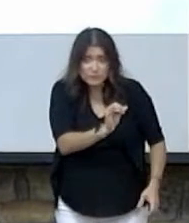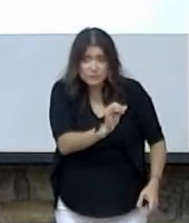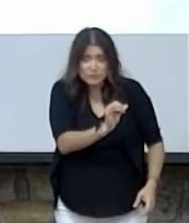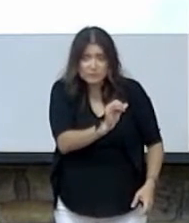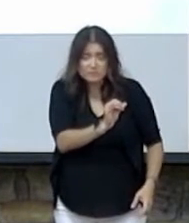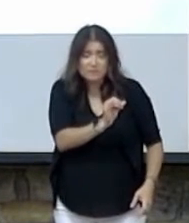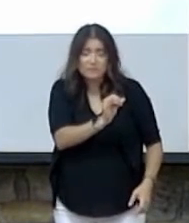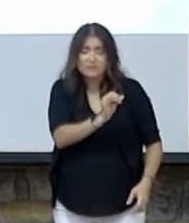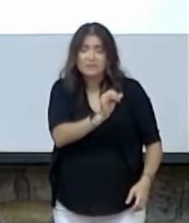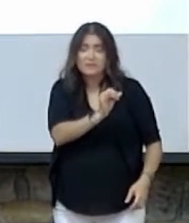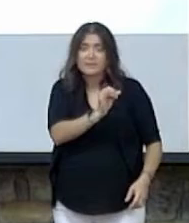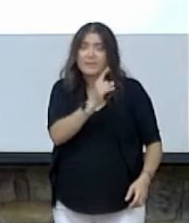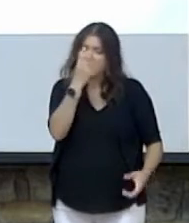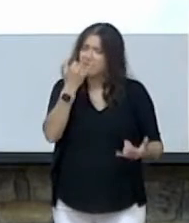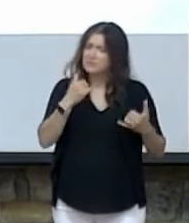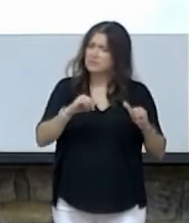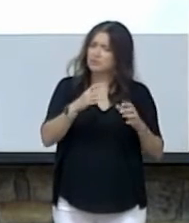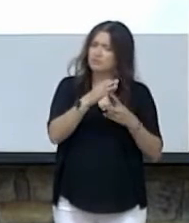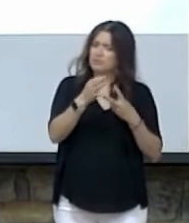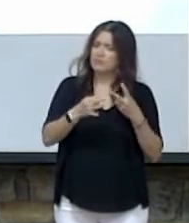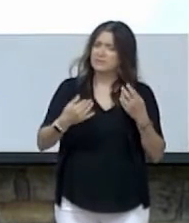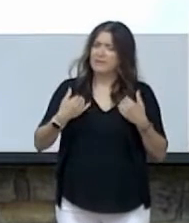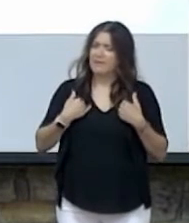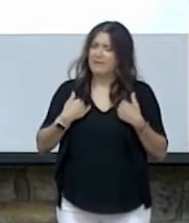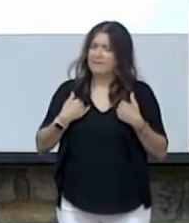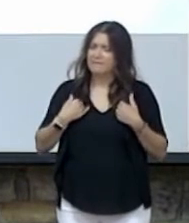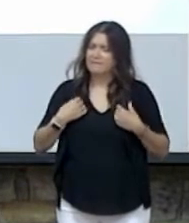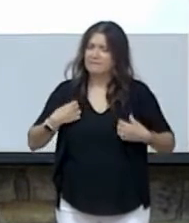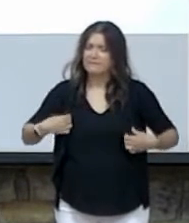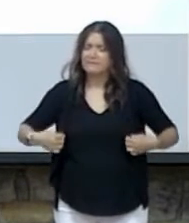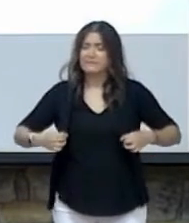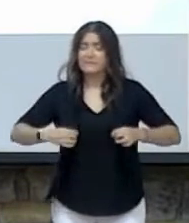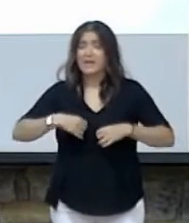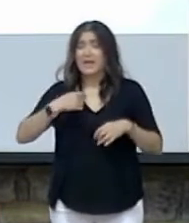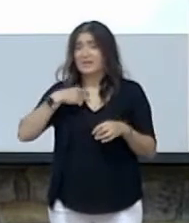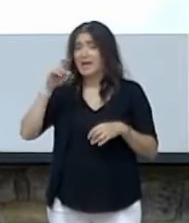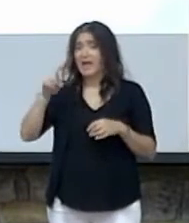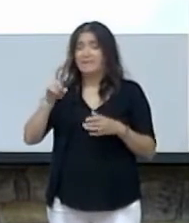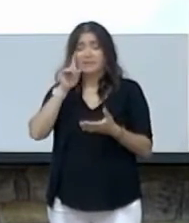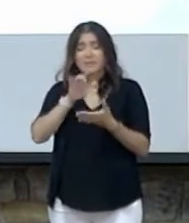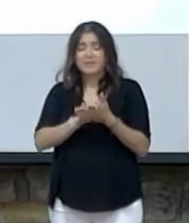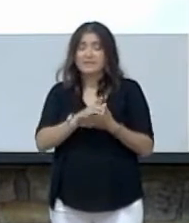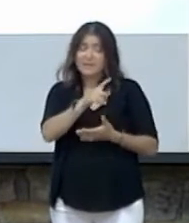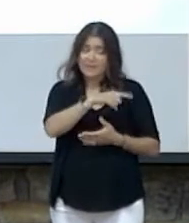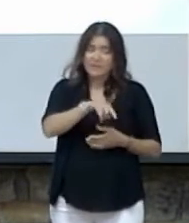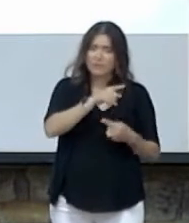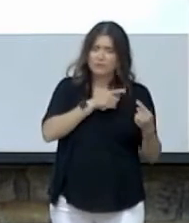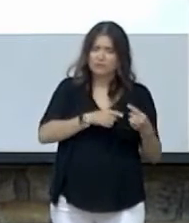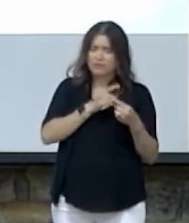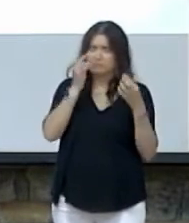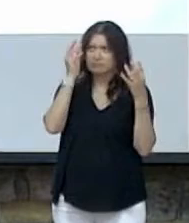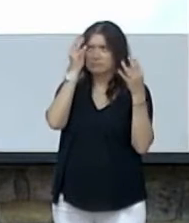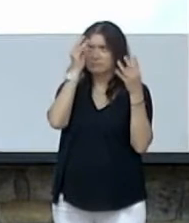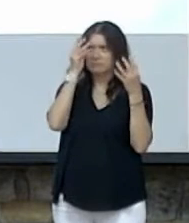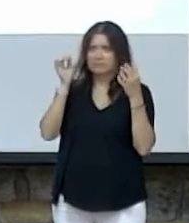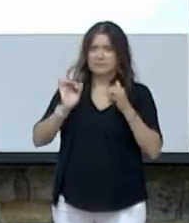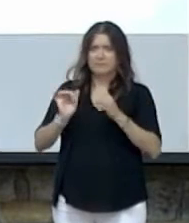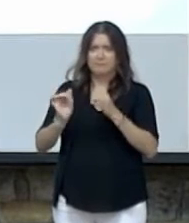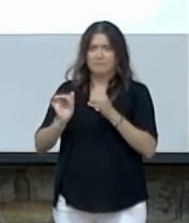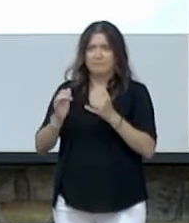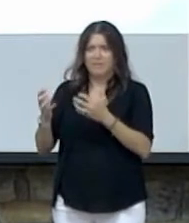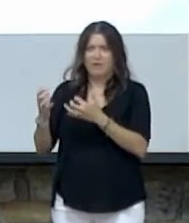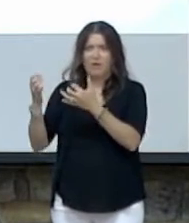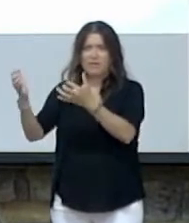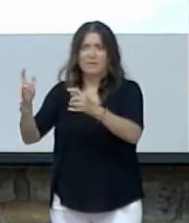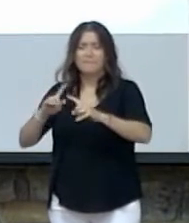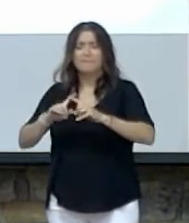see, they still had a choice. And I have to believe they were struggling in many ways as the audience. But Peter's answer is